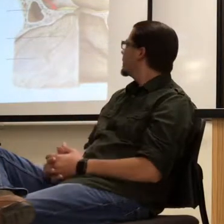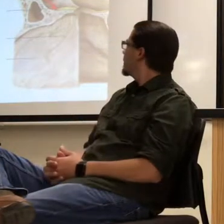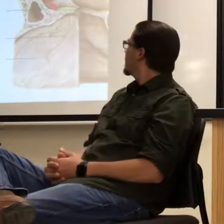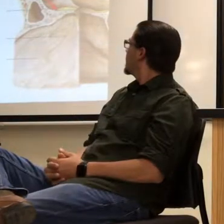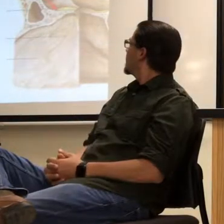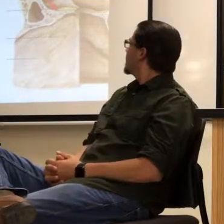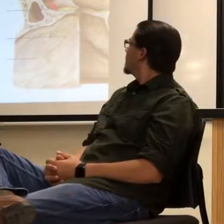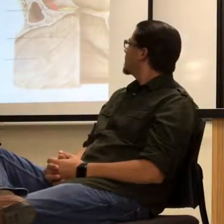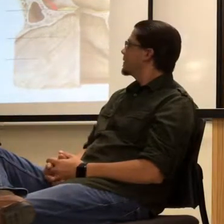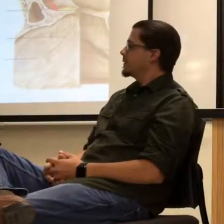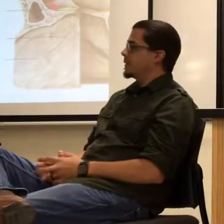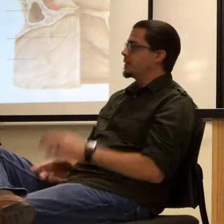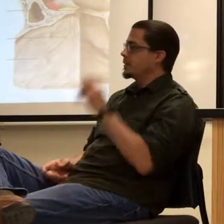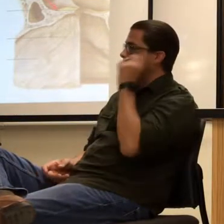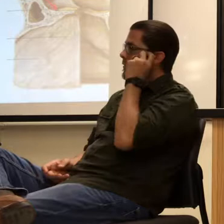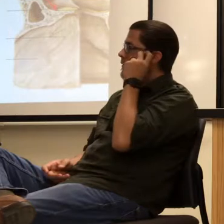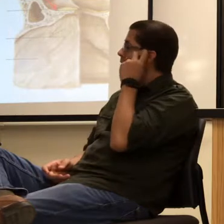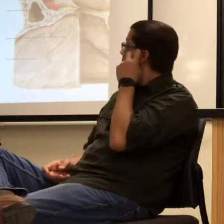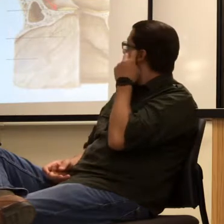Olfactory,